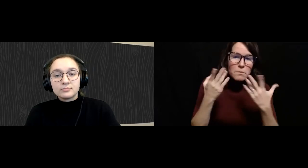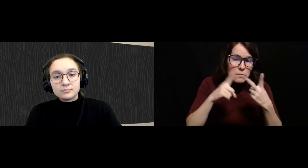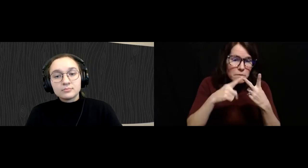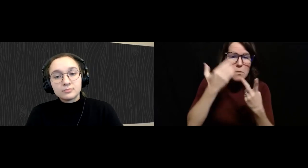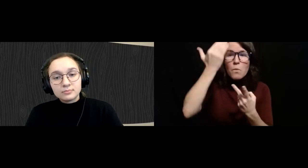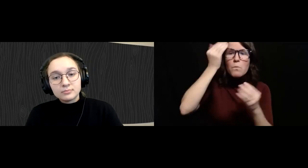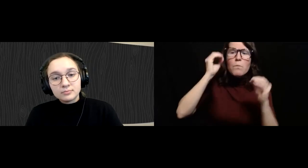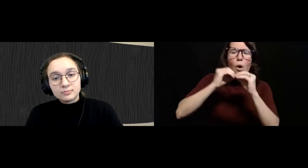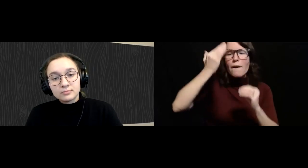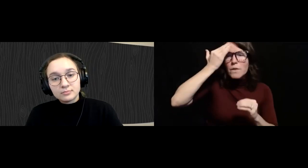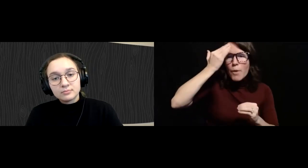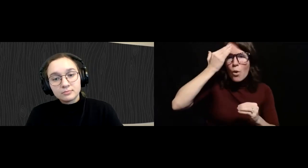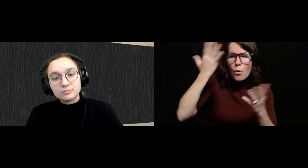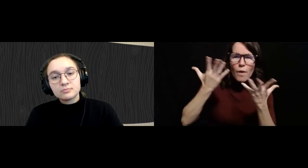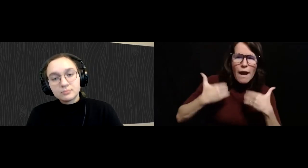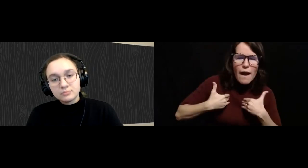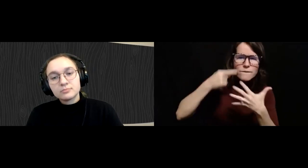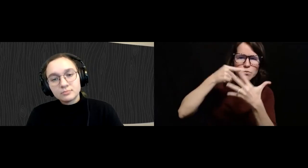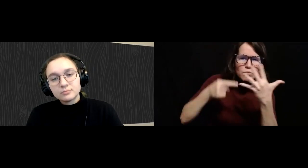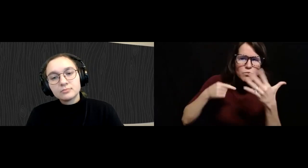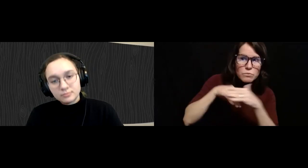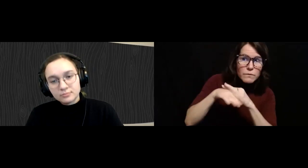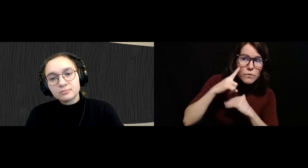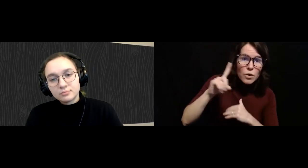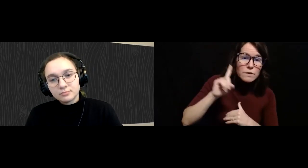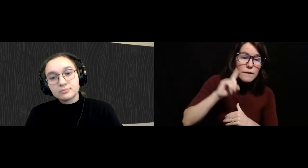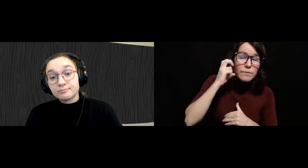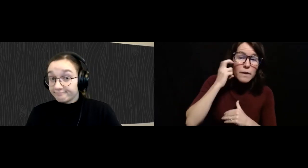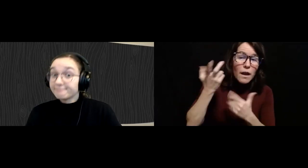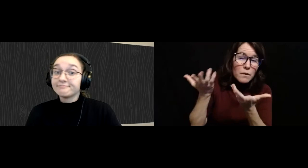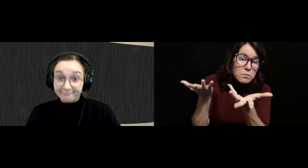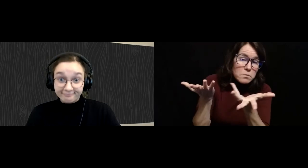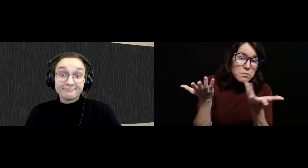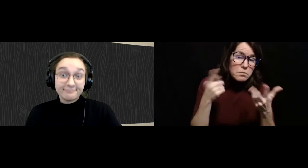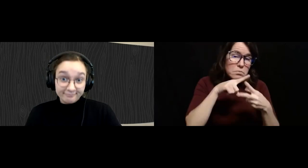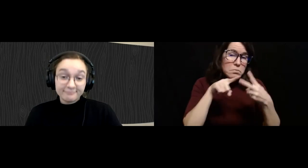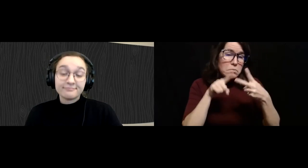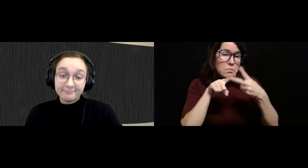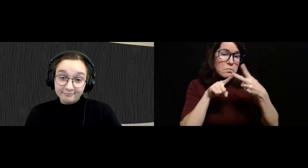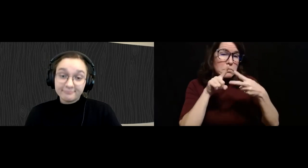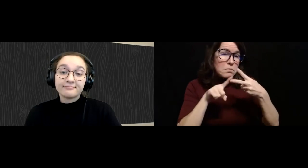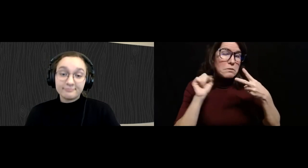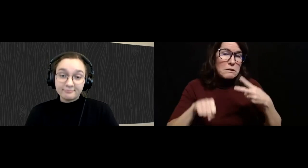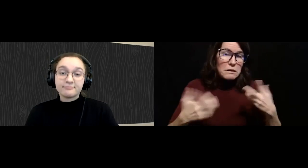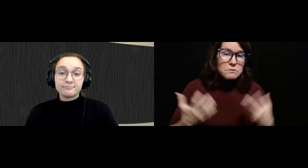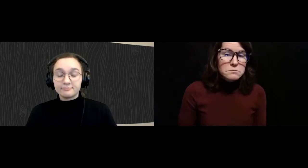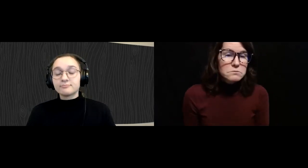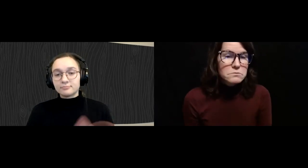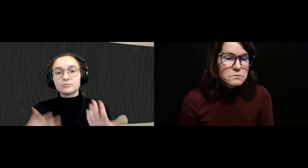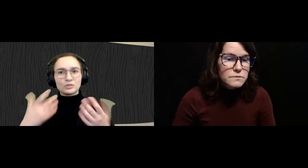The deaf mentor program also should have more information about access for deafblind individuals.